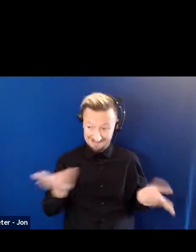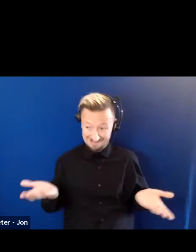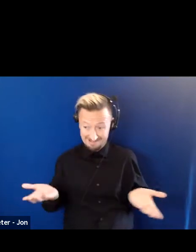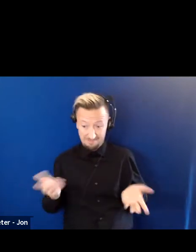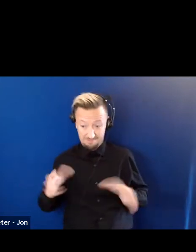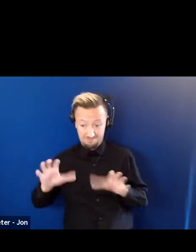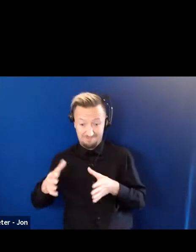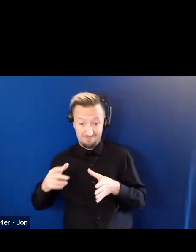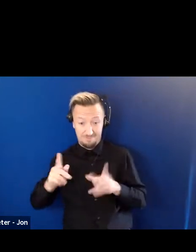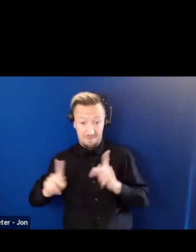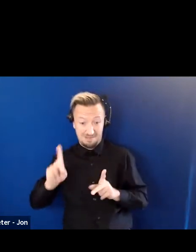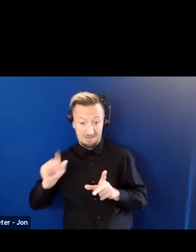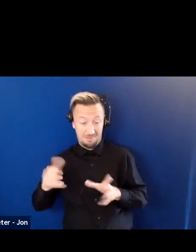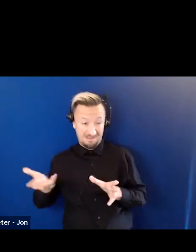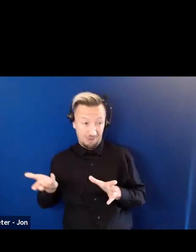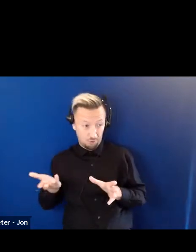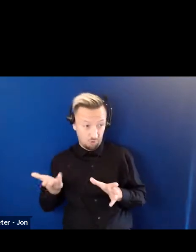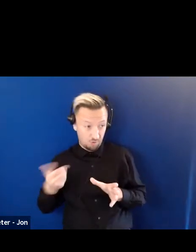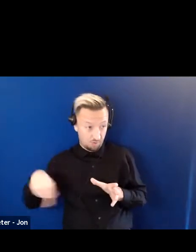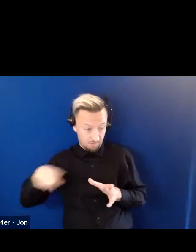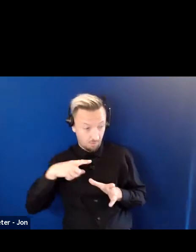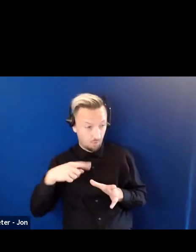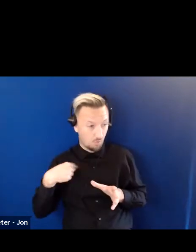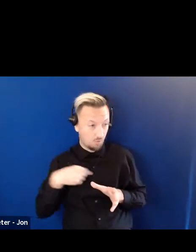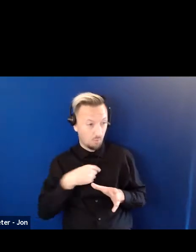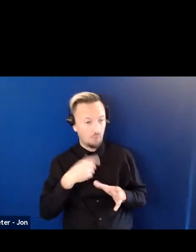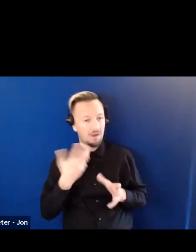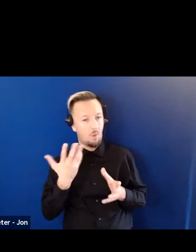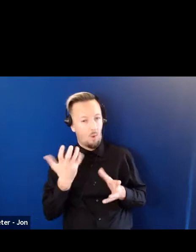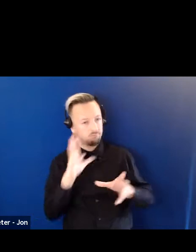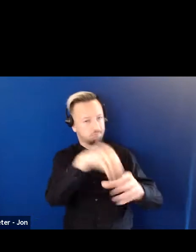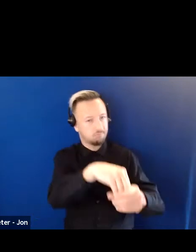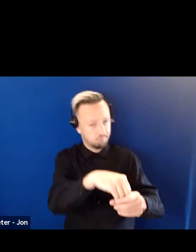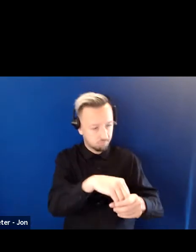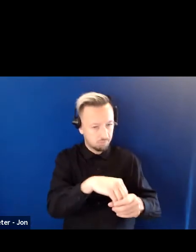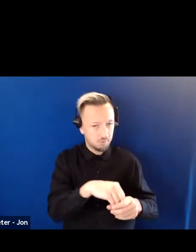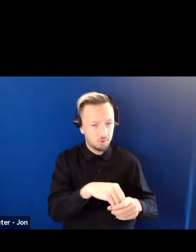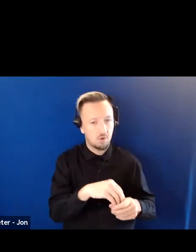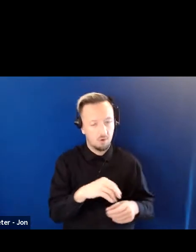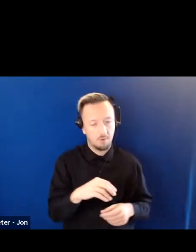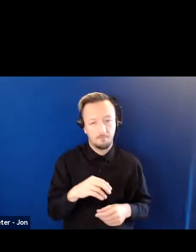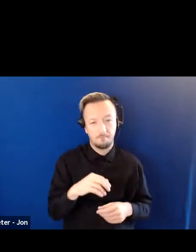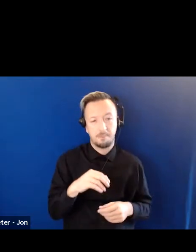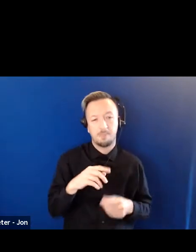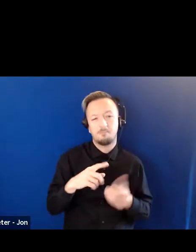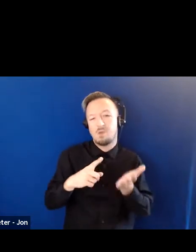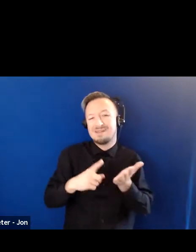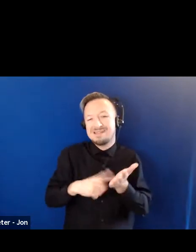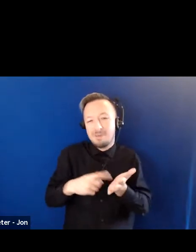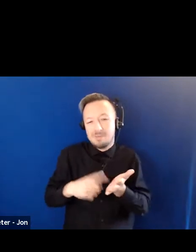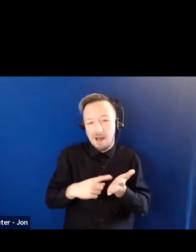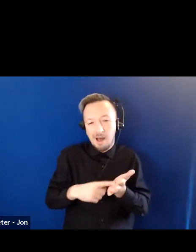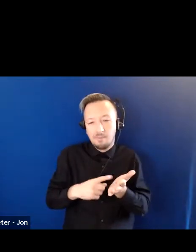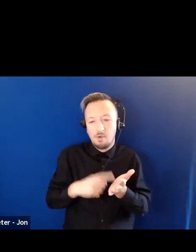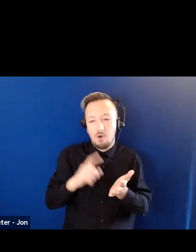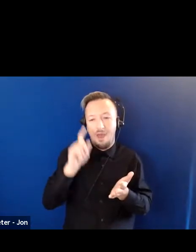the things that we do. We would love to be able to have a seat at the table. So again, as I was mentioning, sometimes you just have to